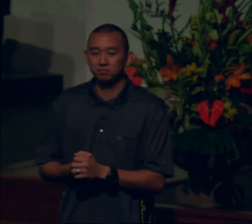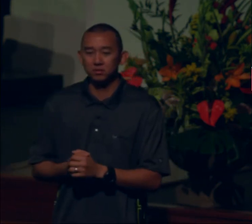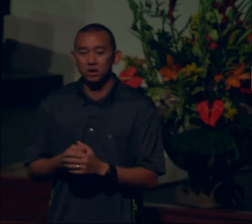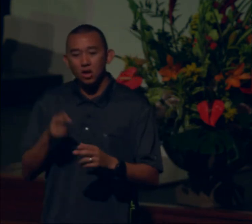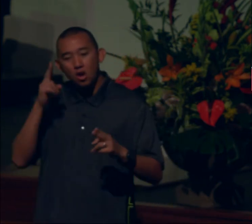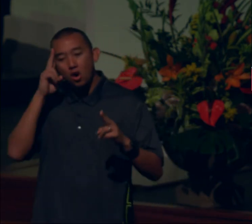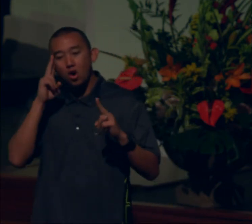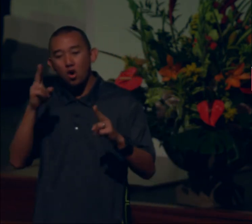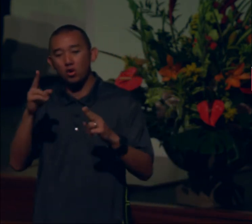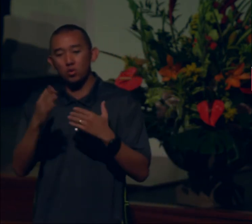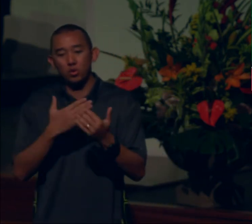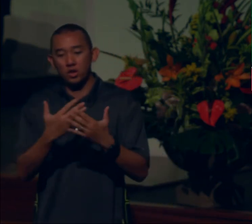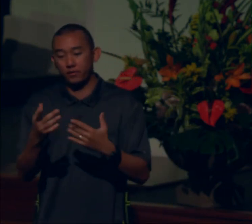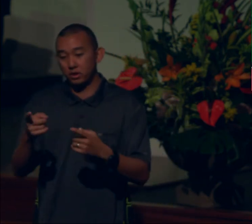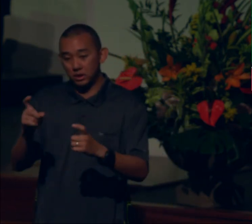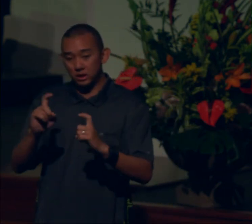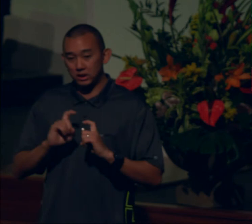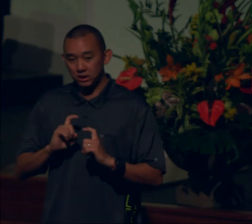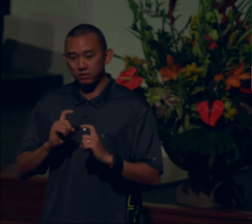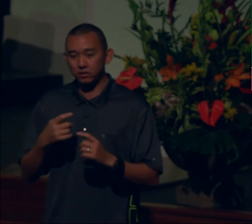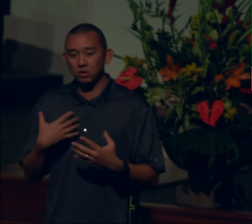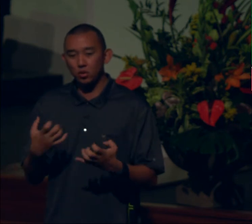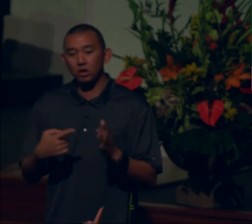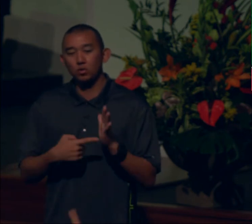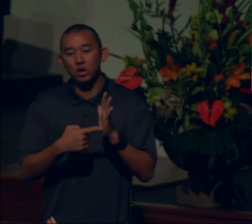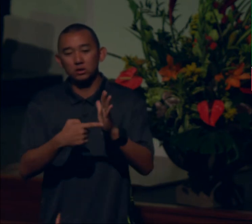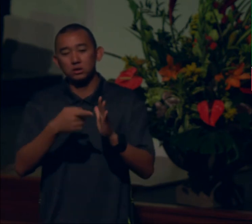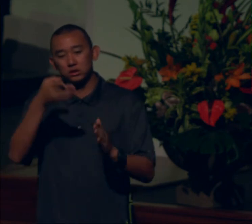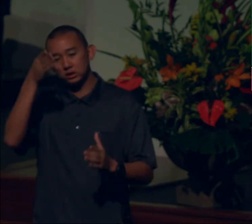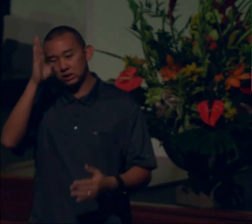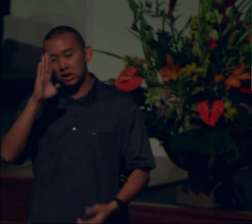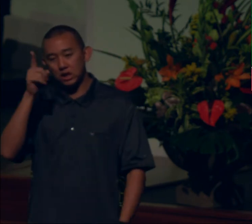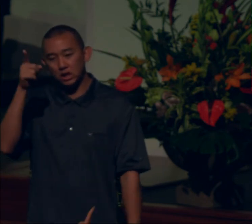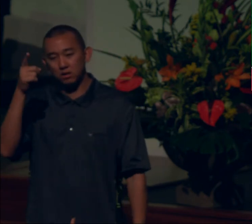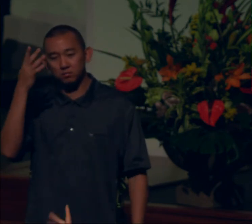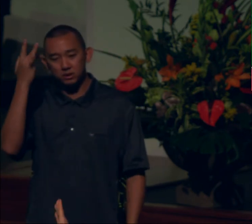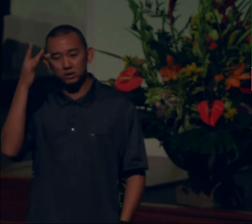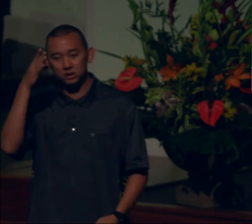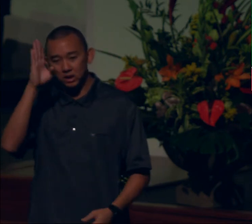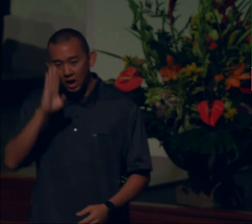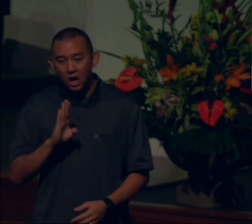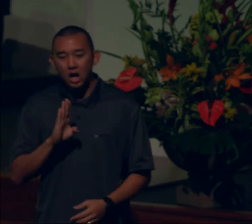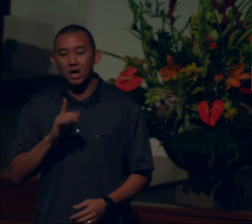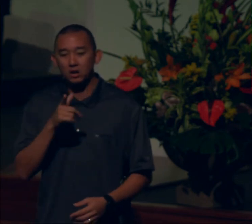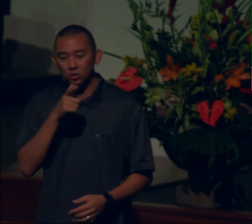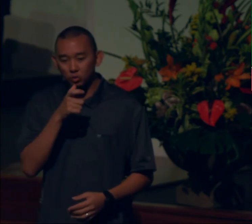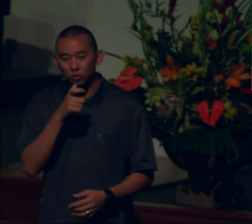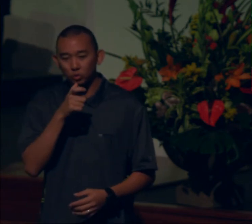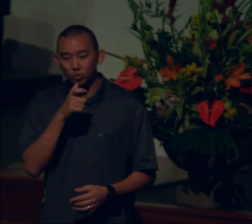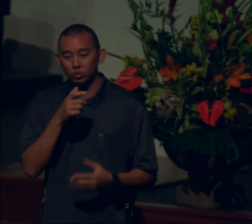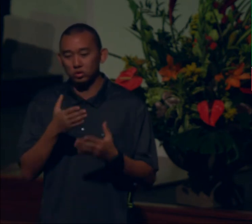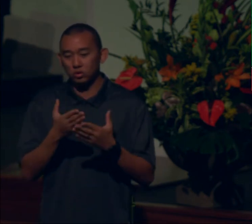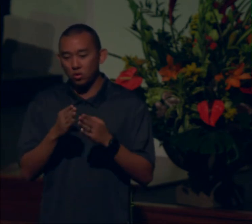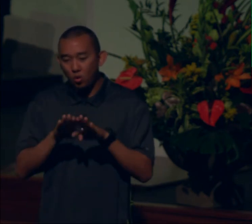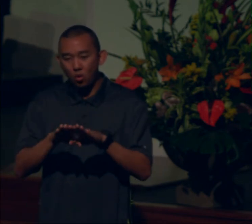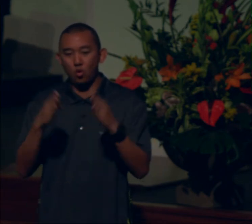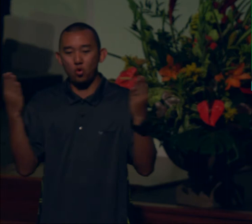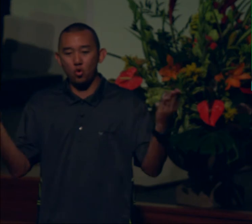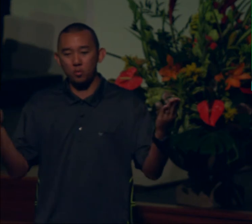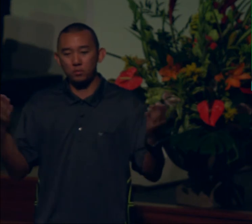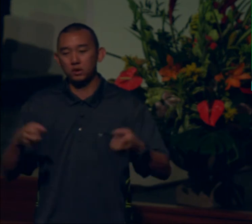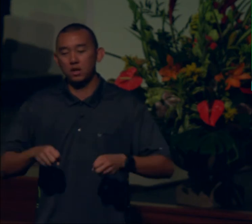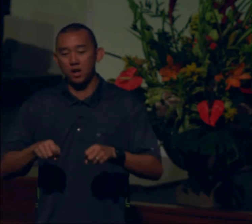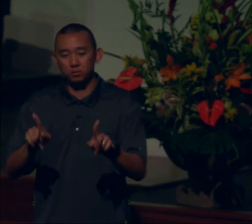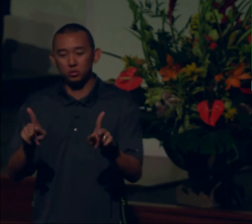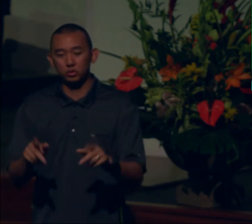just passed to me, I want to reflect to God because he has opened those doors. Amen. It's not me, it's God working through